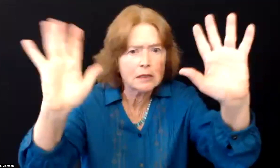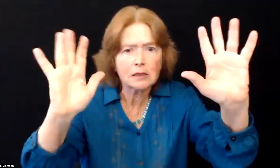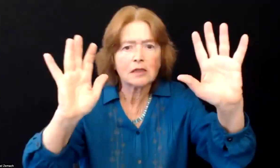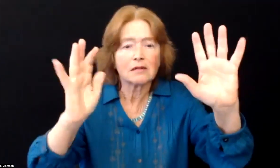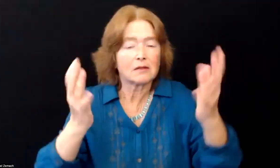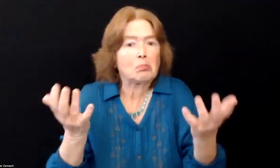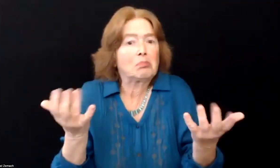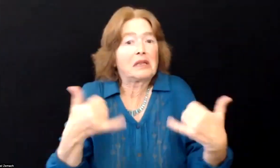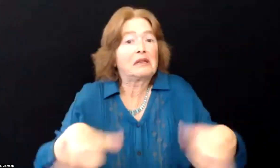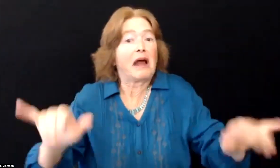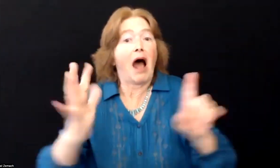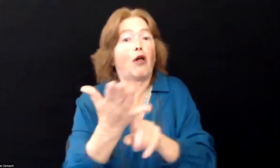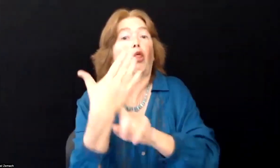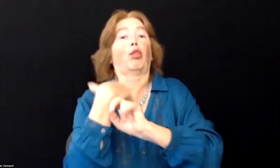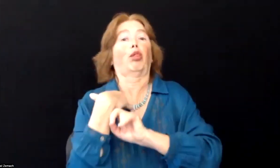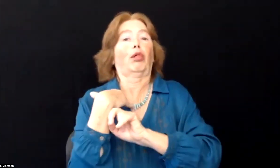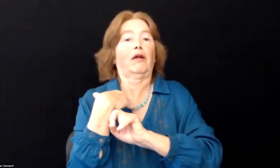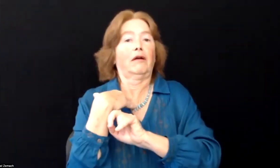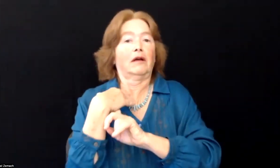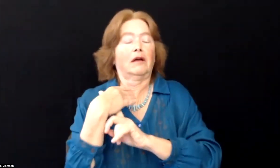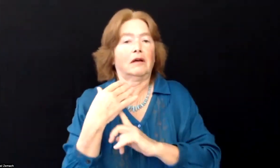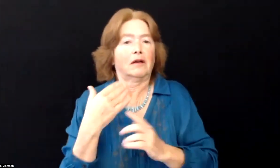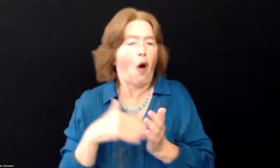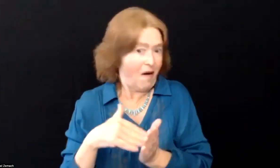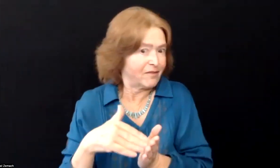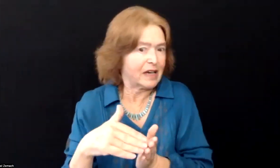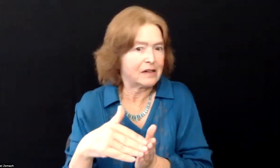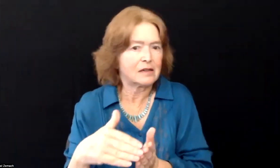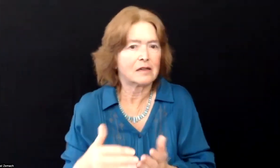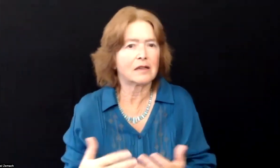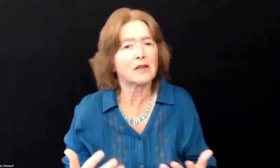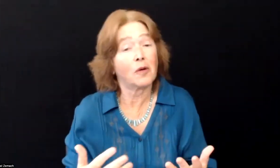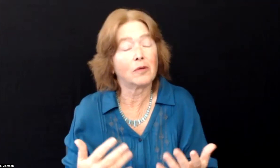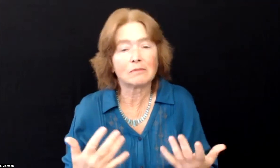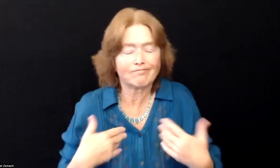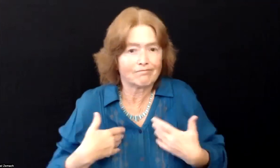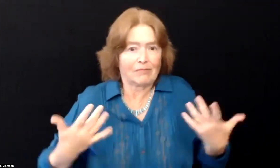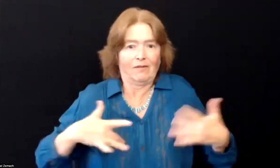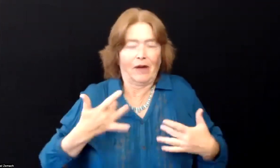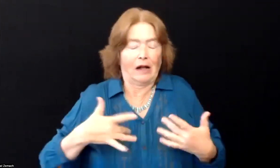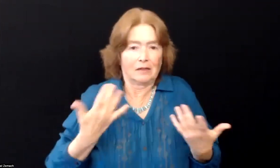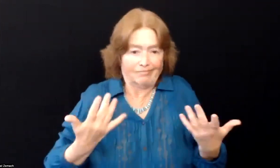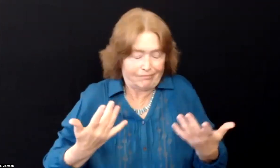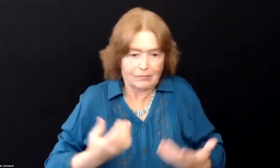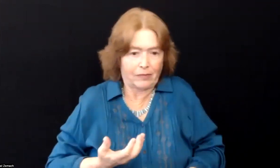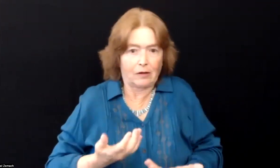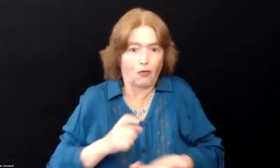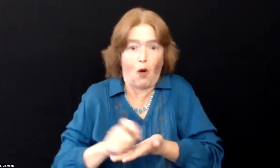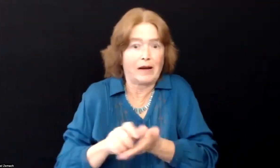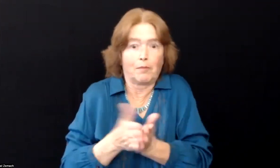if, I spoke up, I was often squashed. My perspective was squashed. That's where